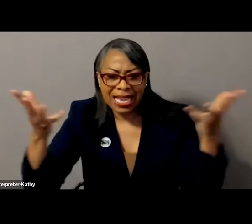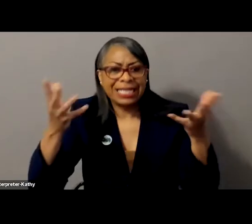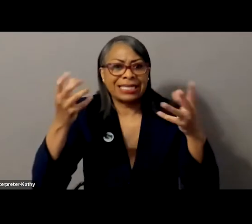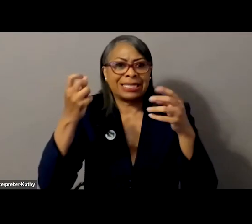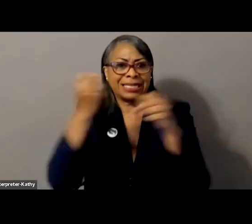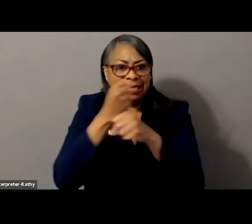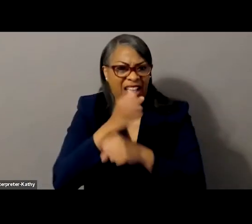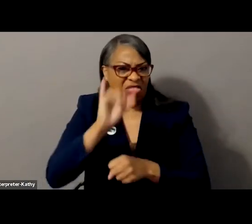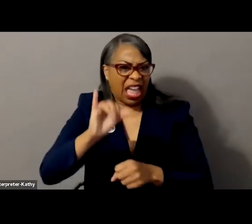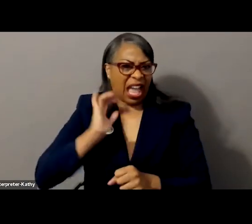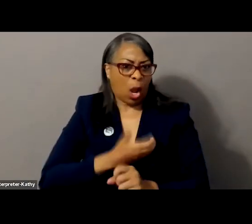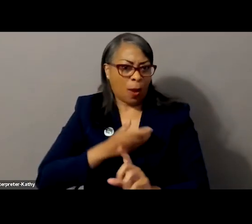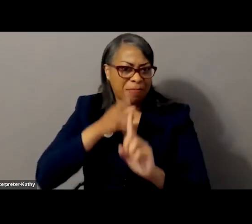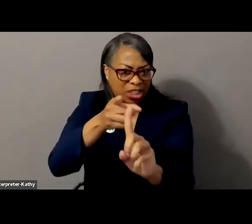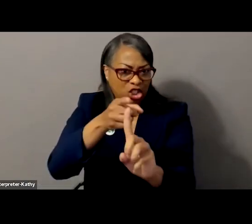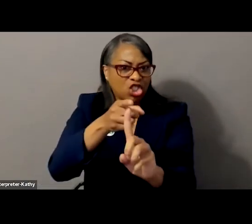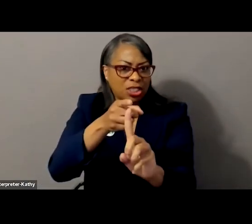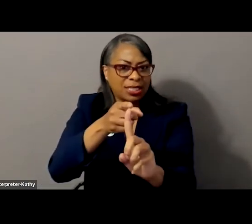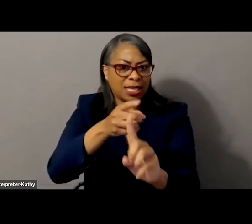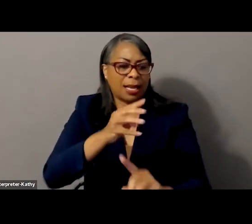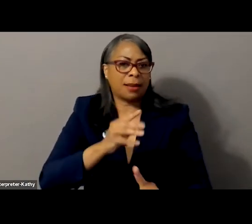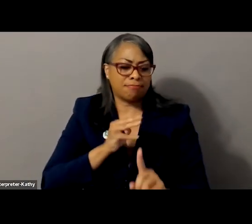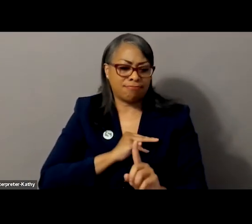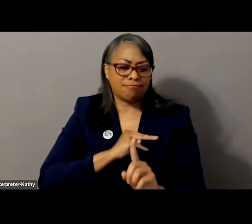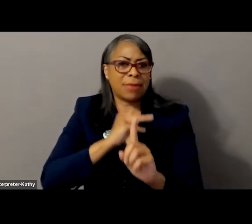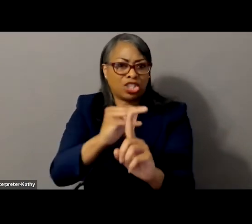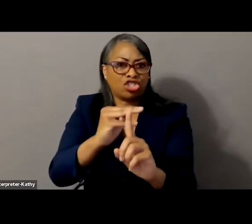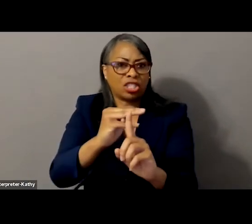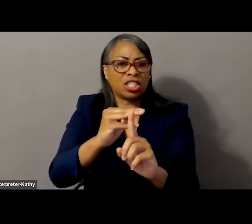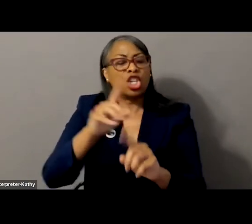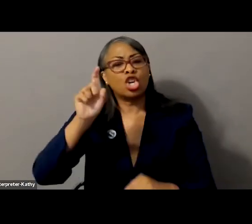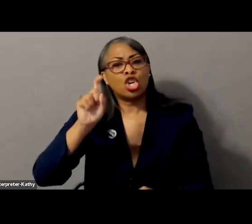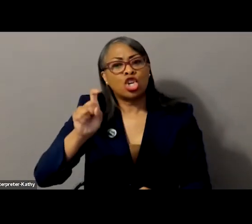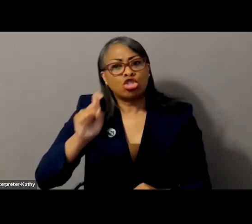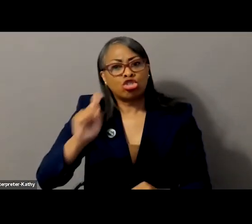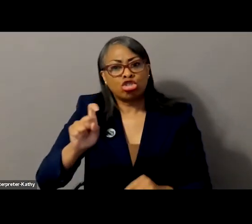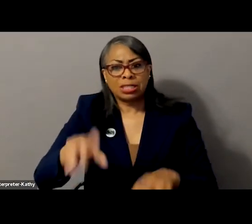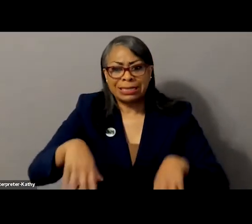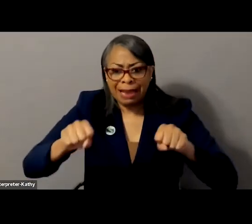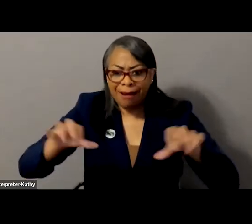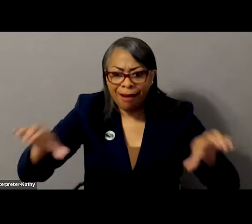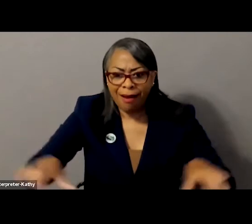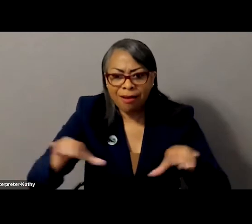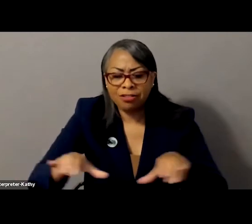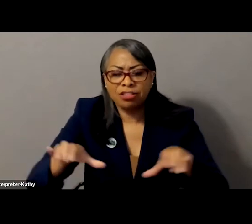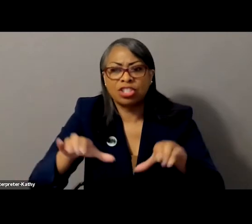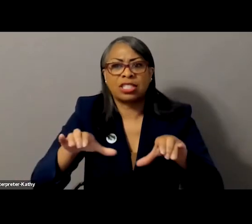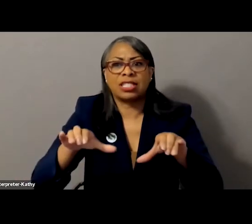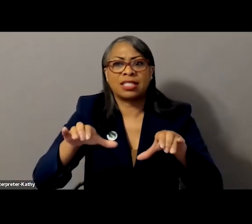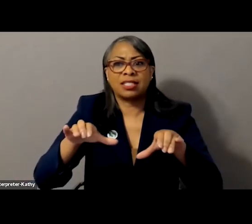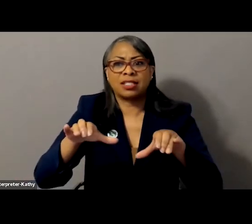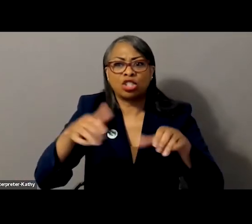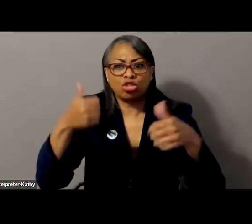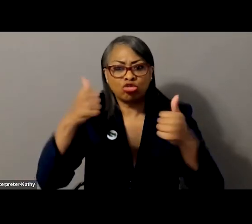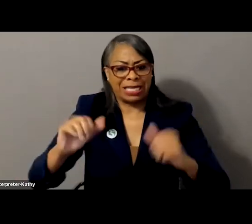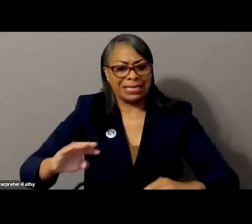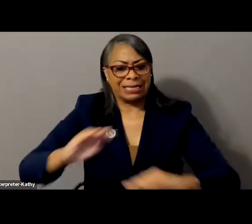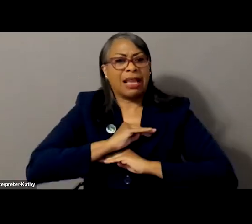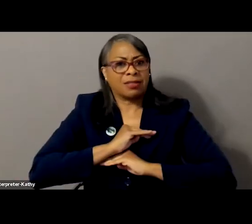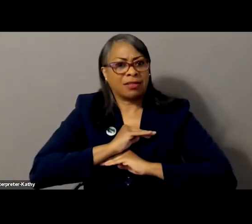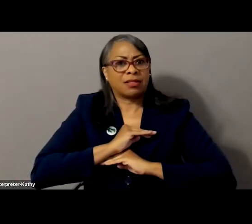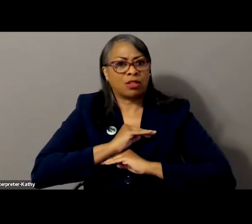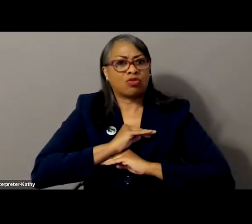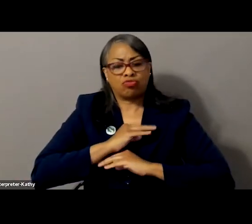mission. That they should take actions to enable the NCES commissioner to most effectively fulfill the responsibilities of